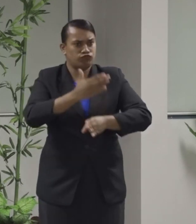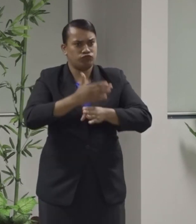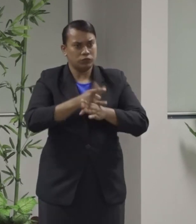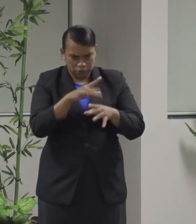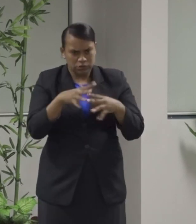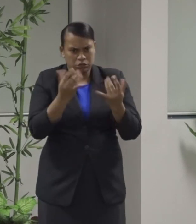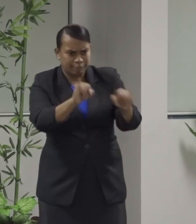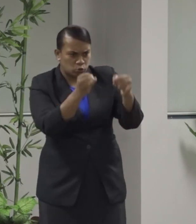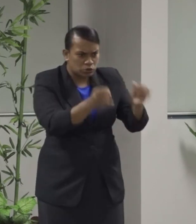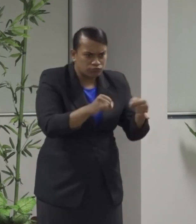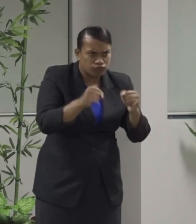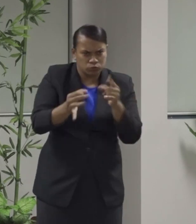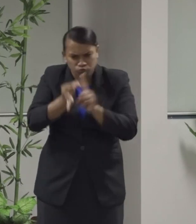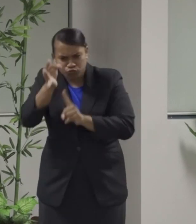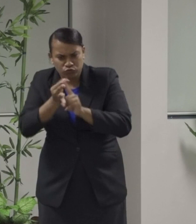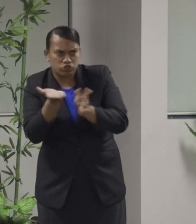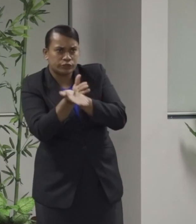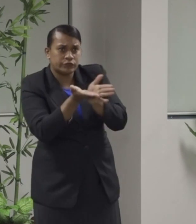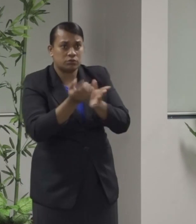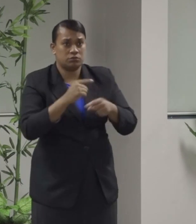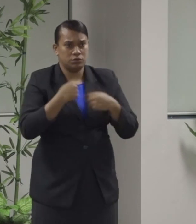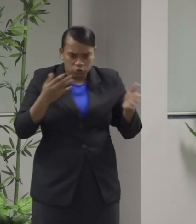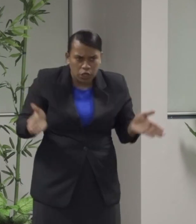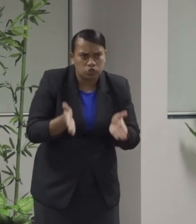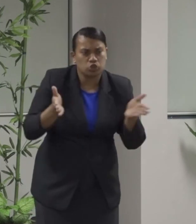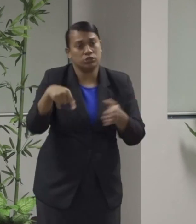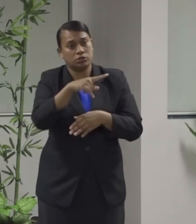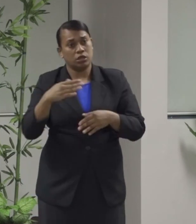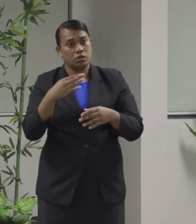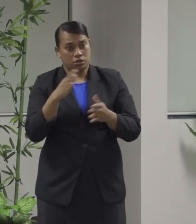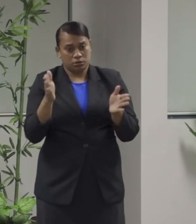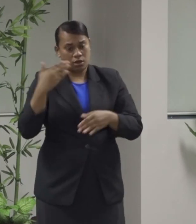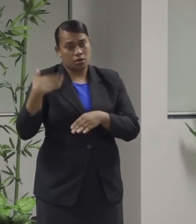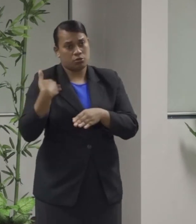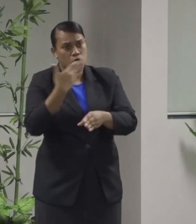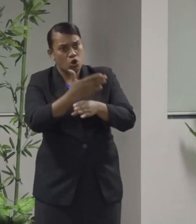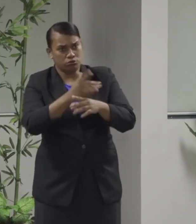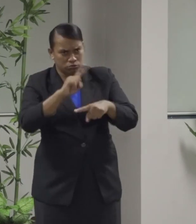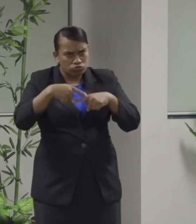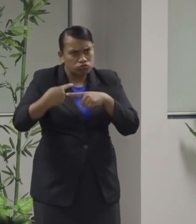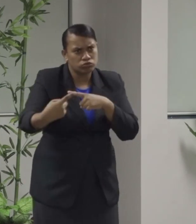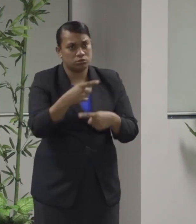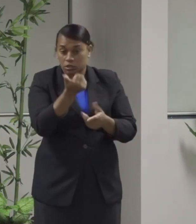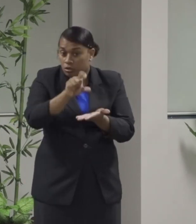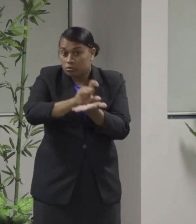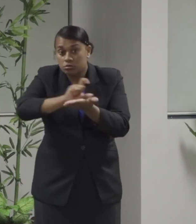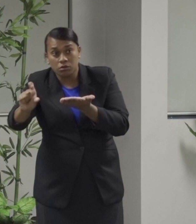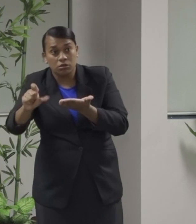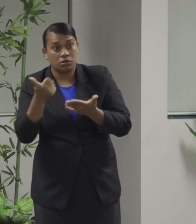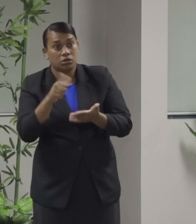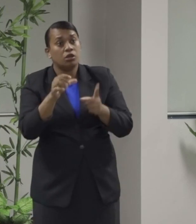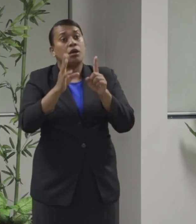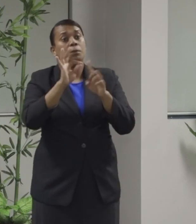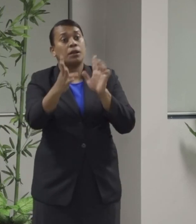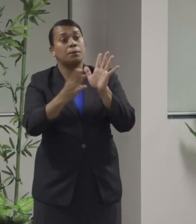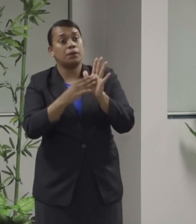as we go out in and enforcing the curfew. In regards to the curfew, we must make it clear from the outset, as already said by the Honourable Prime